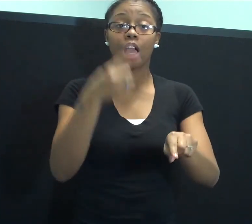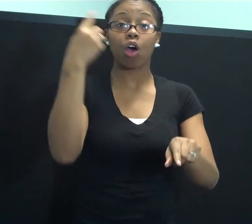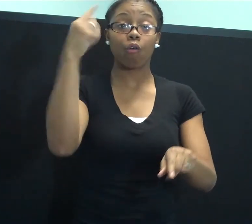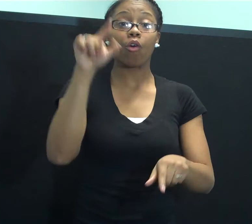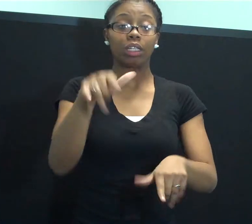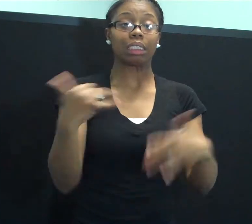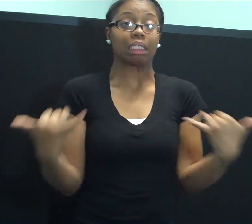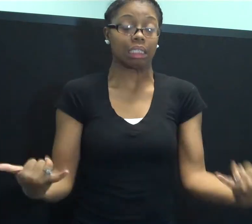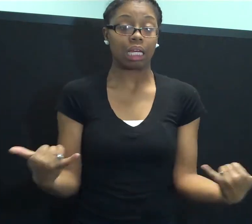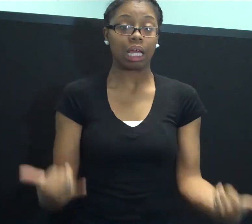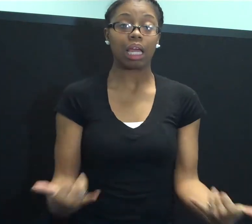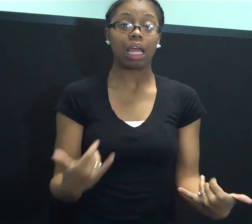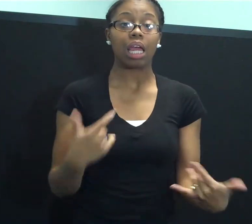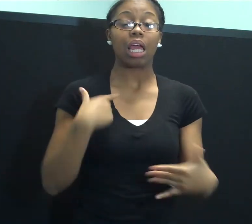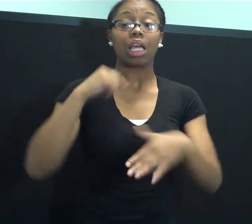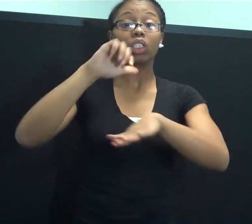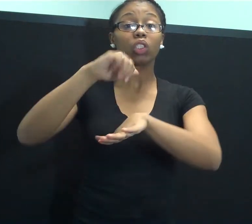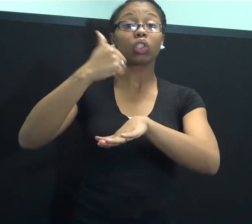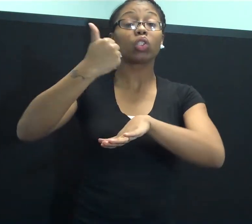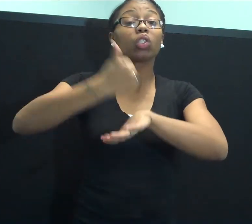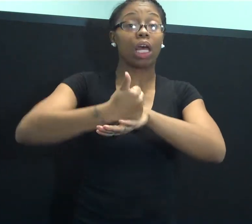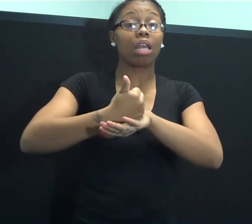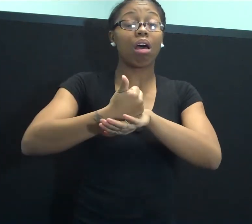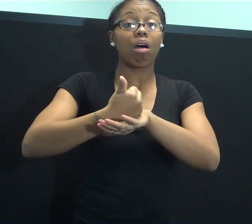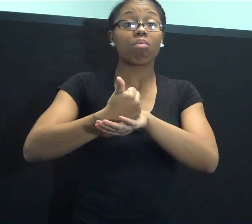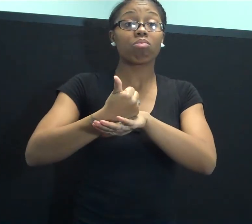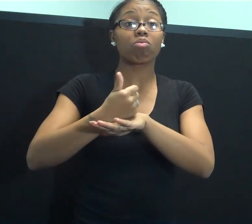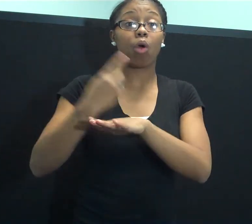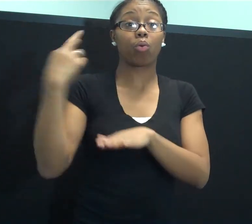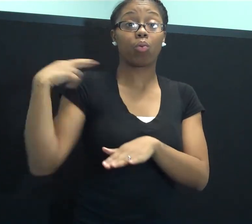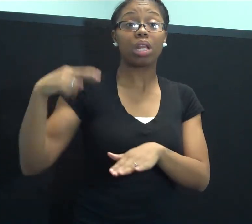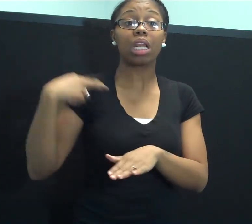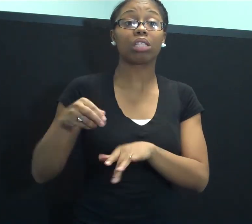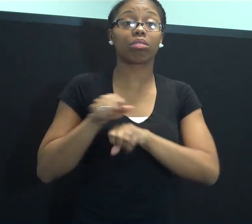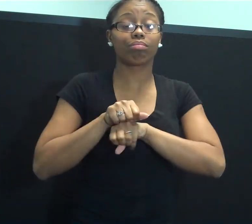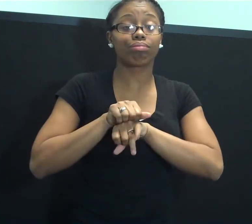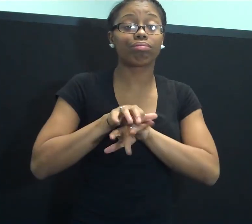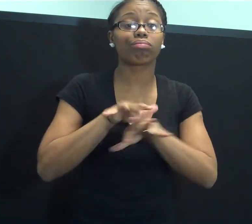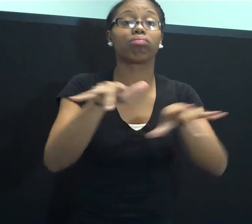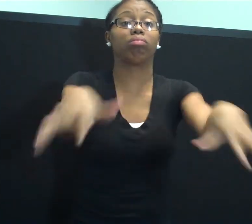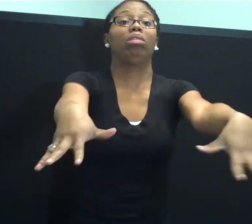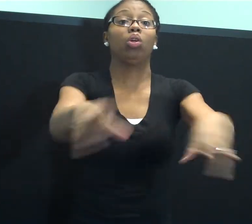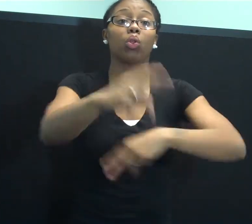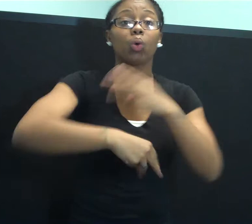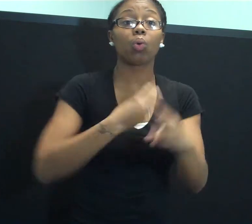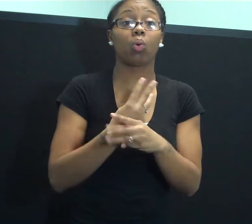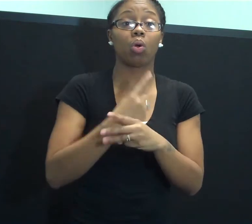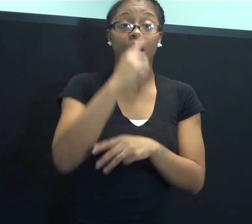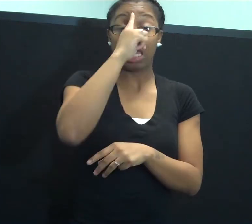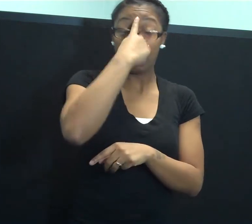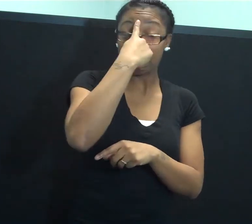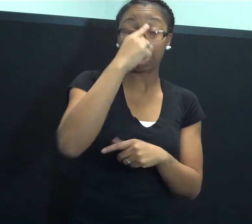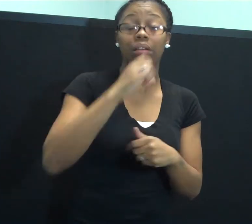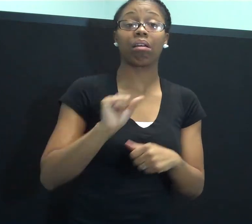he started a religious movement that now spans the globe, from India and Southeast Asia,